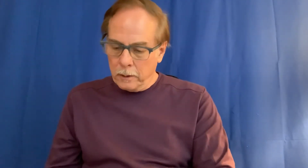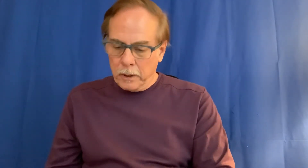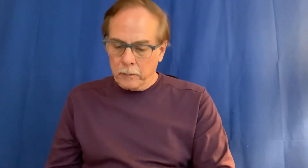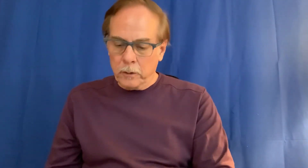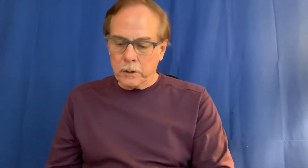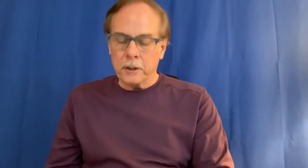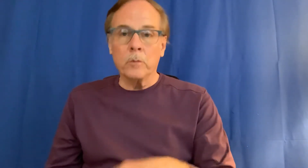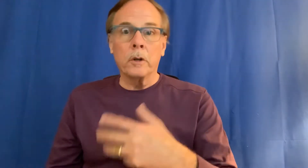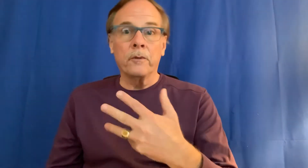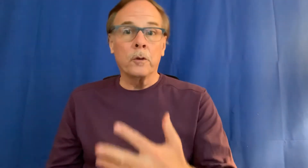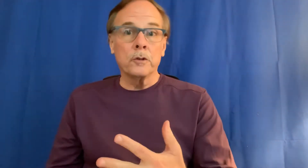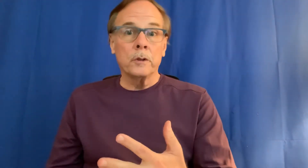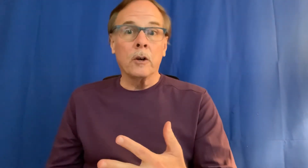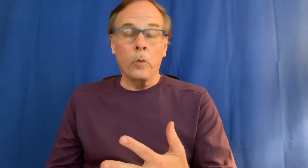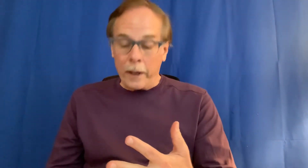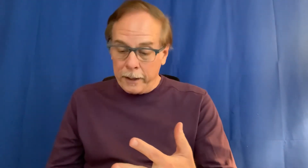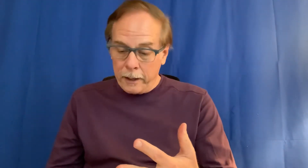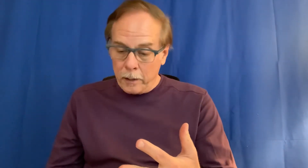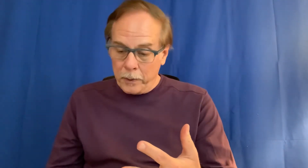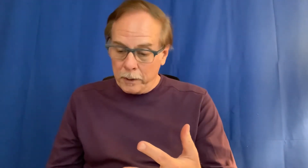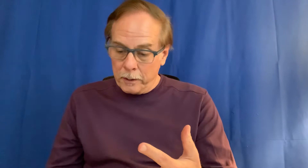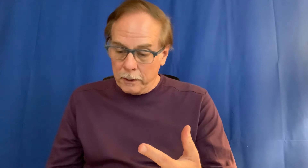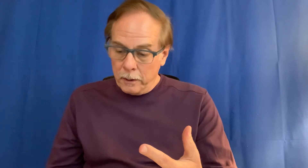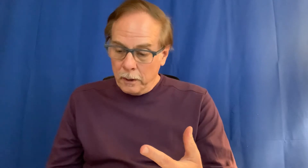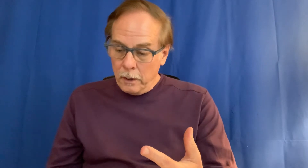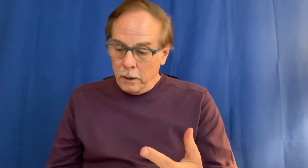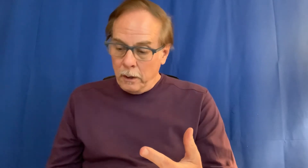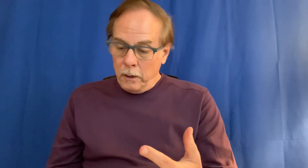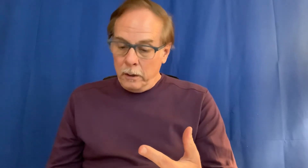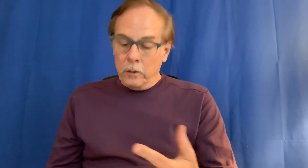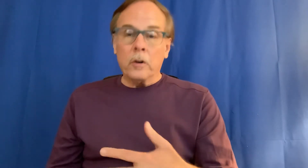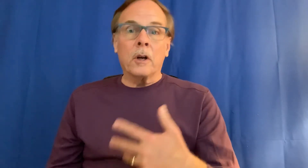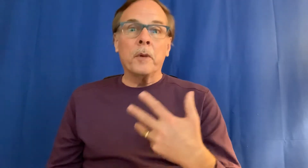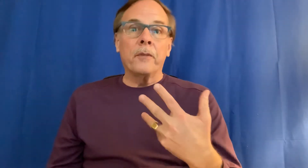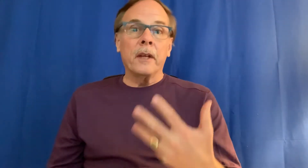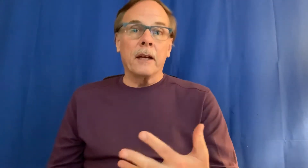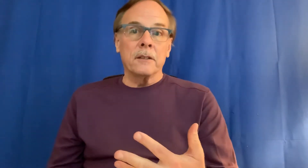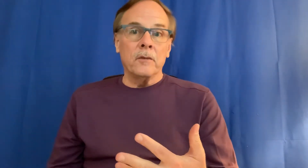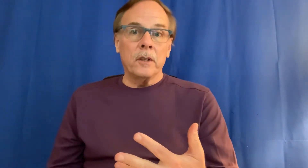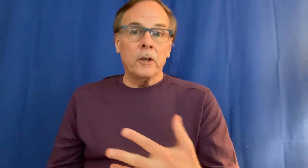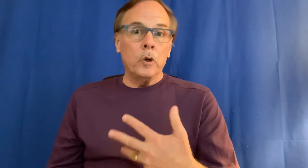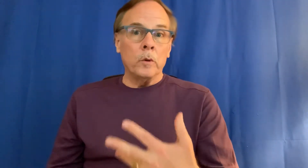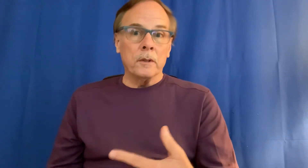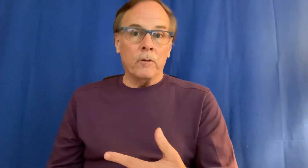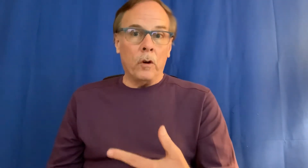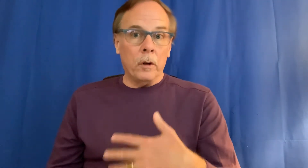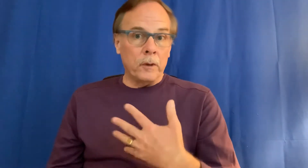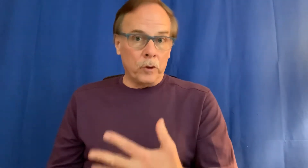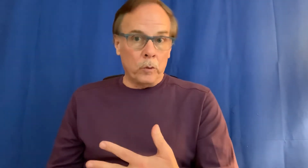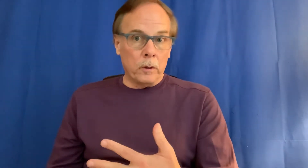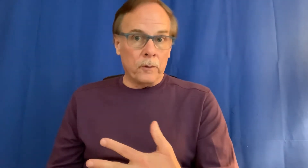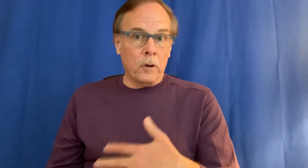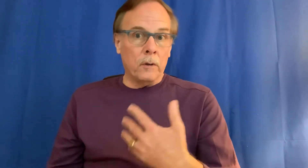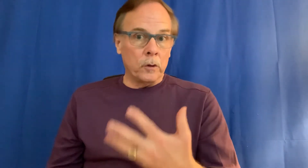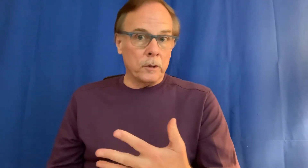bottom 261, first you tell when it happened. You talk about the activity, who was involved, if you were involved, using